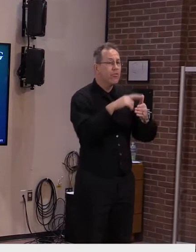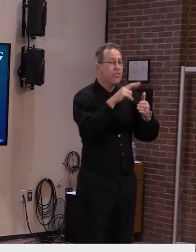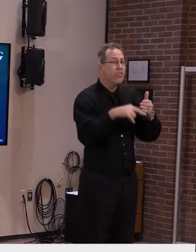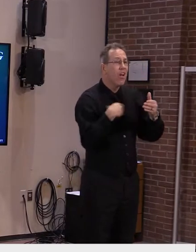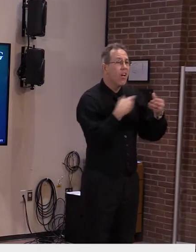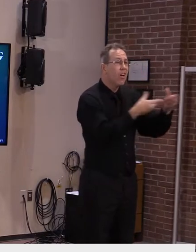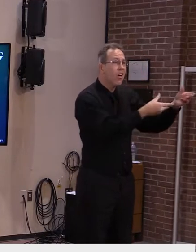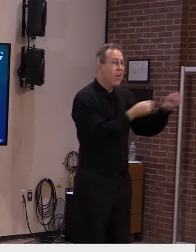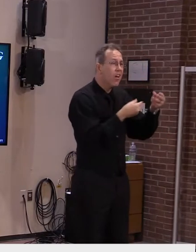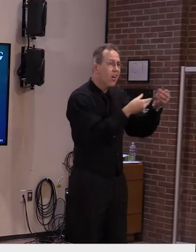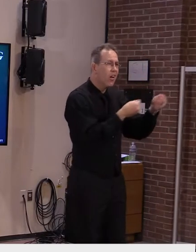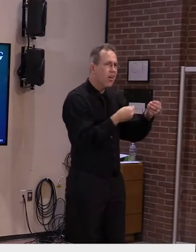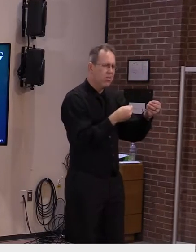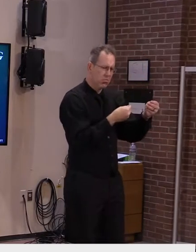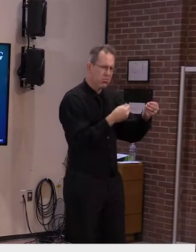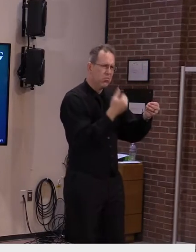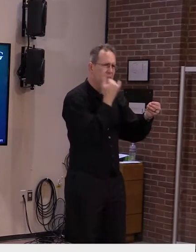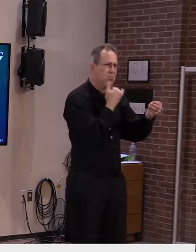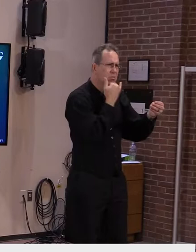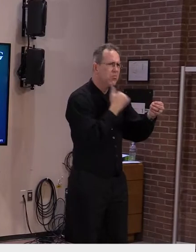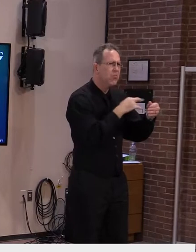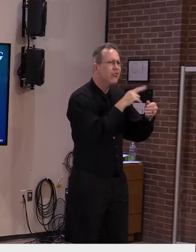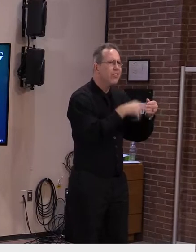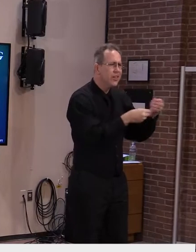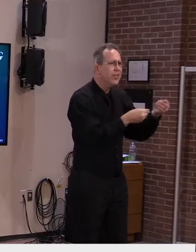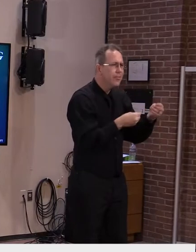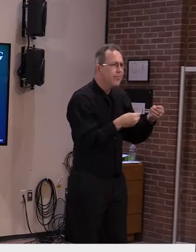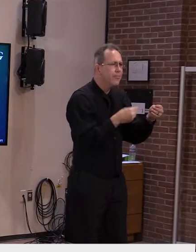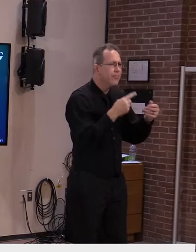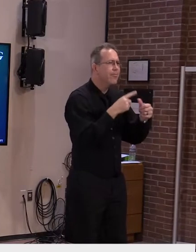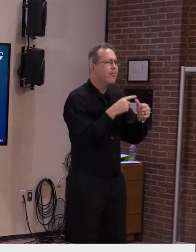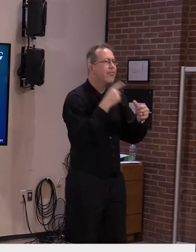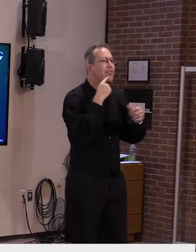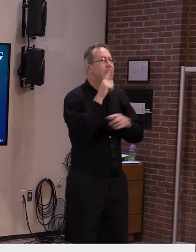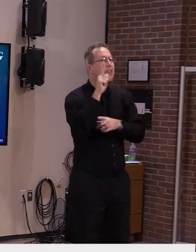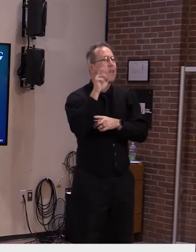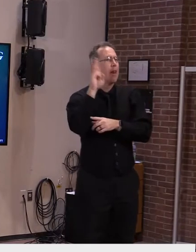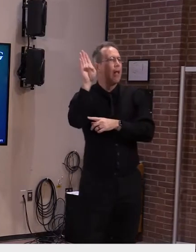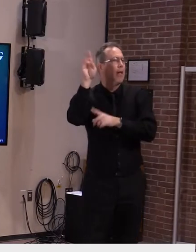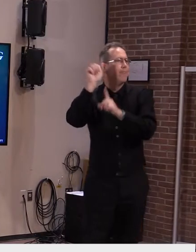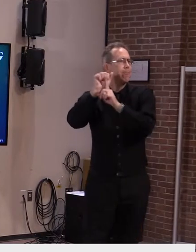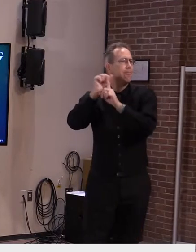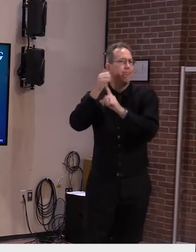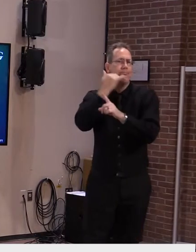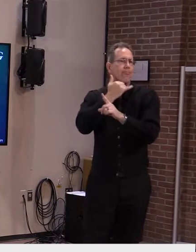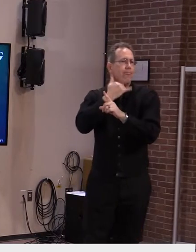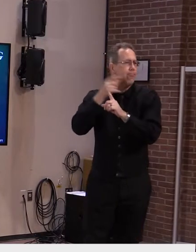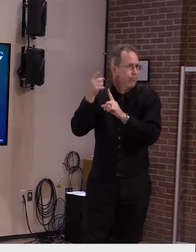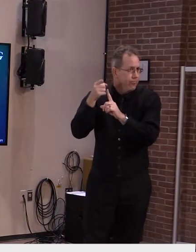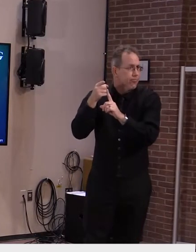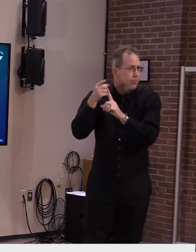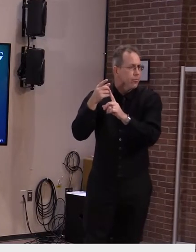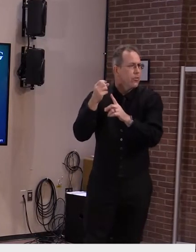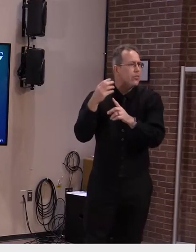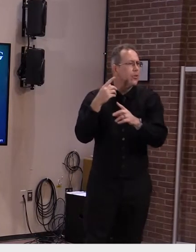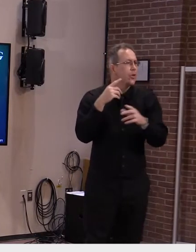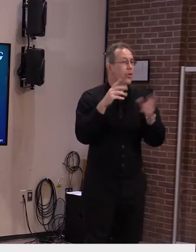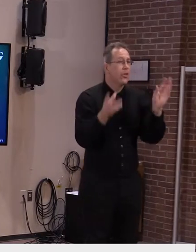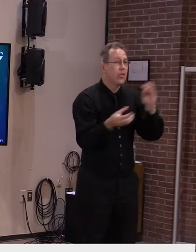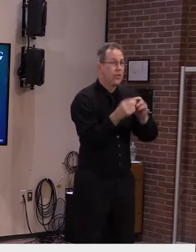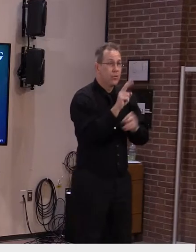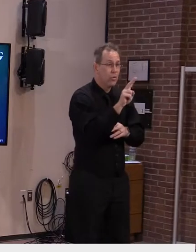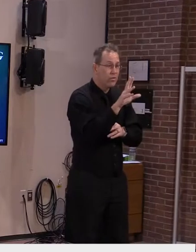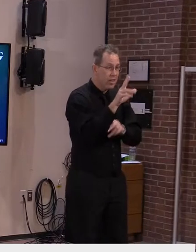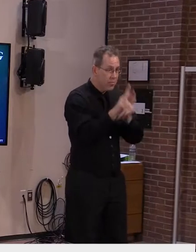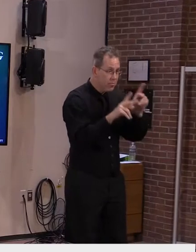Wednesday due to a lab error. A total of 25 tests were affected. 16 negative results should have